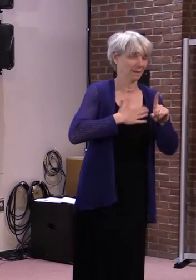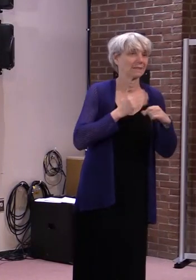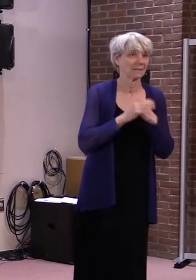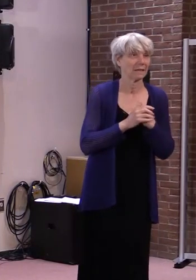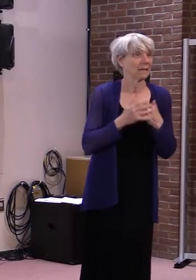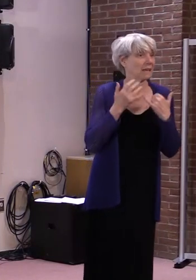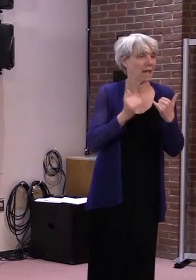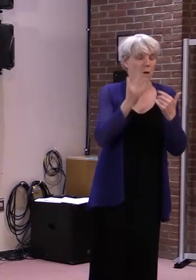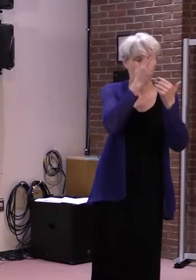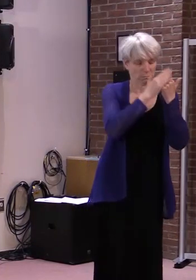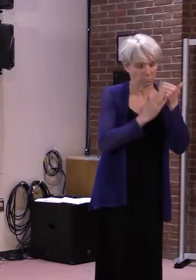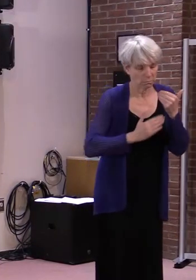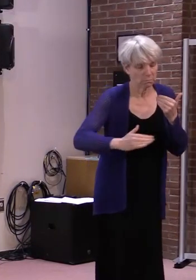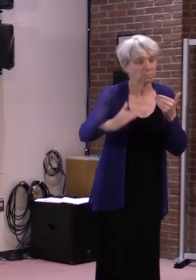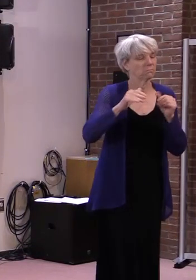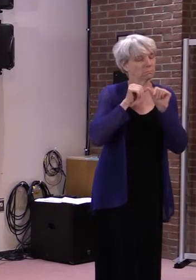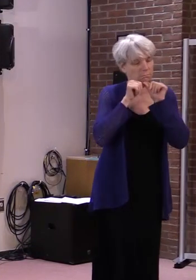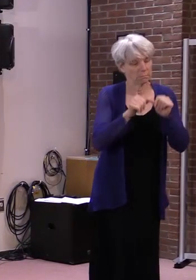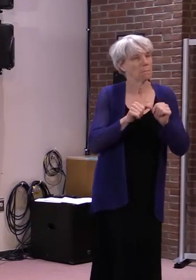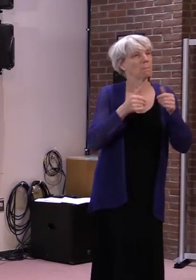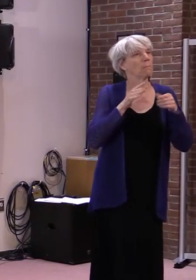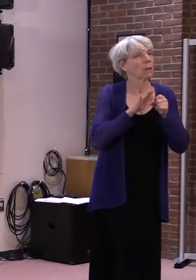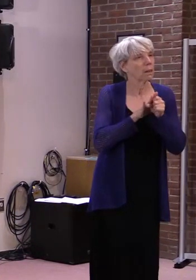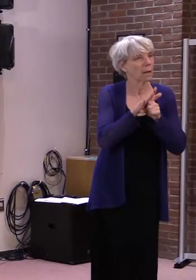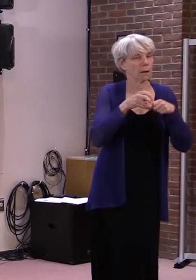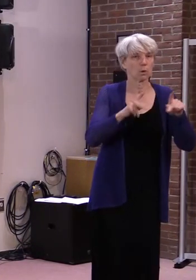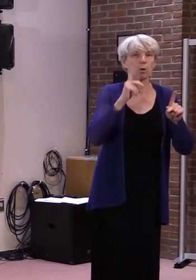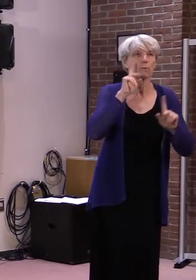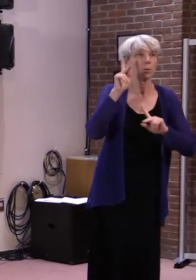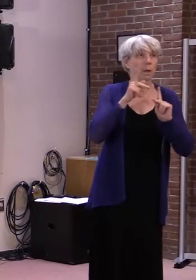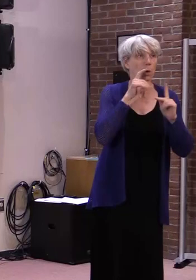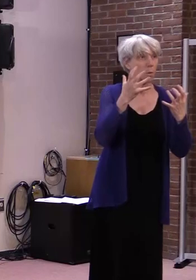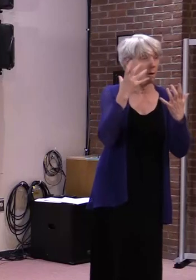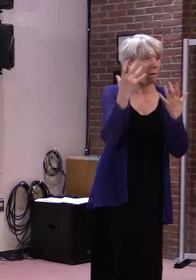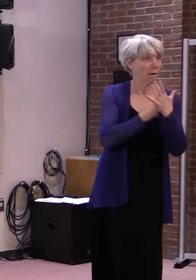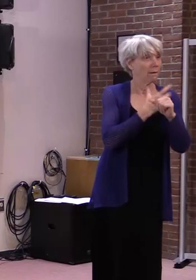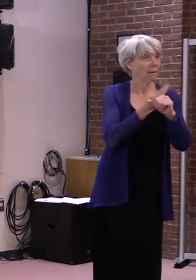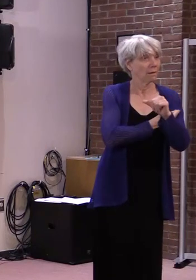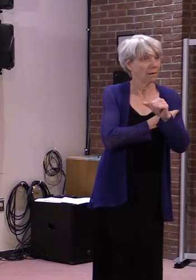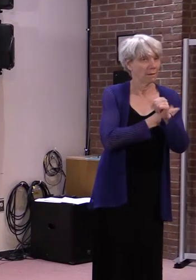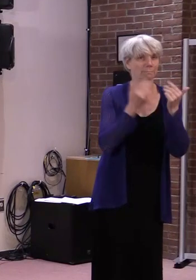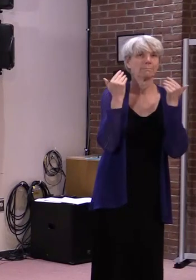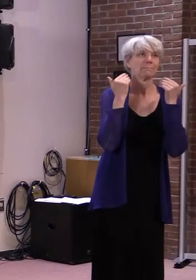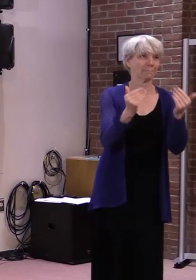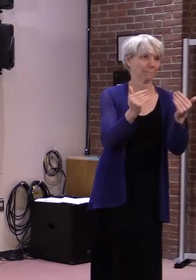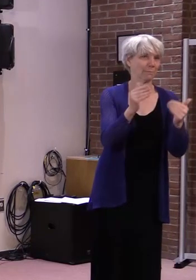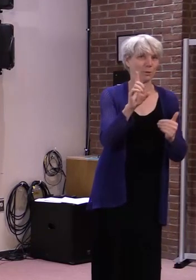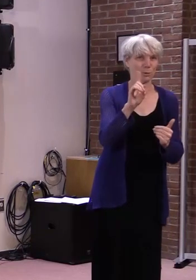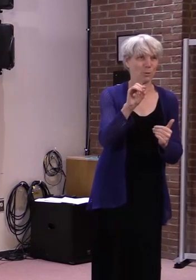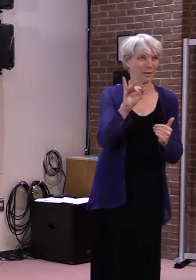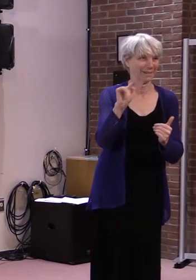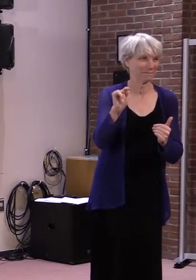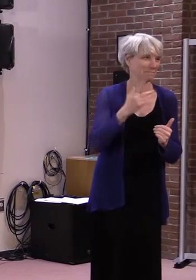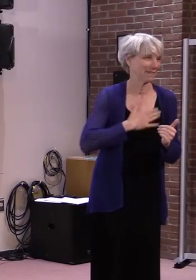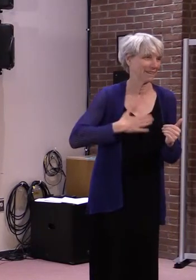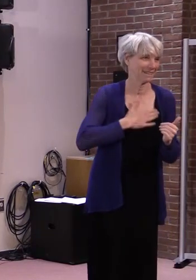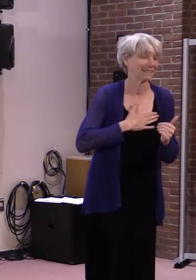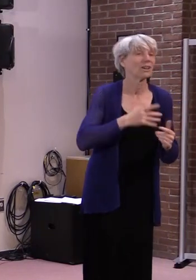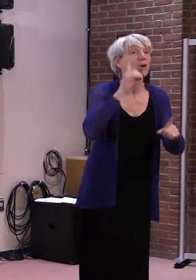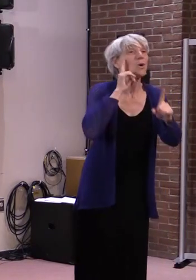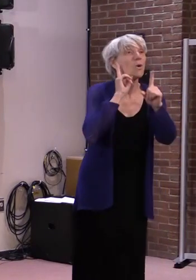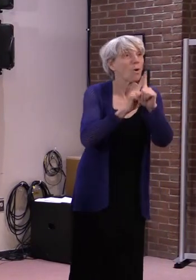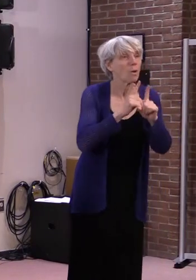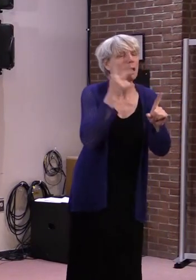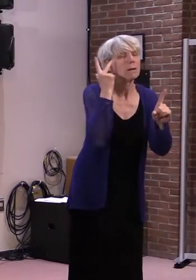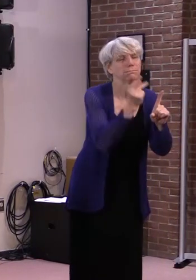of opportunities for all Vermonters that want to get a vaccine to get a vaccine. It is important to get as many Vermonters